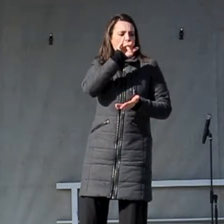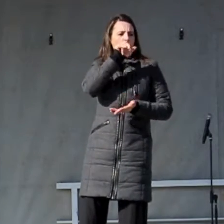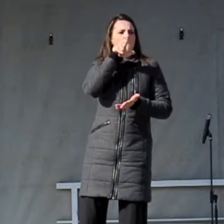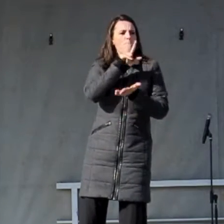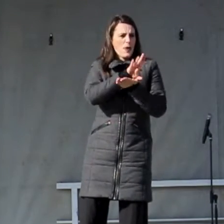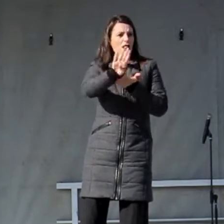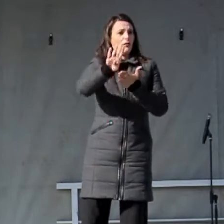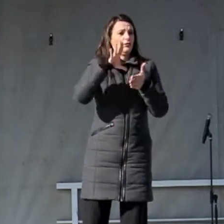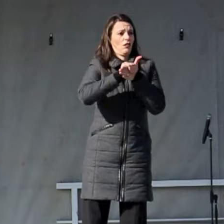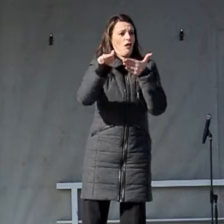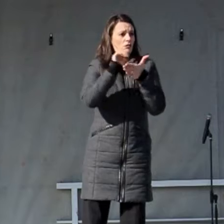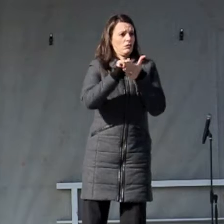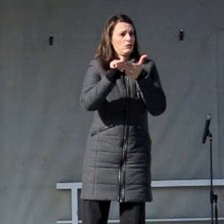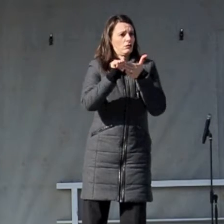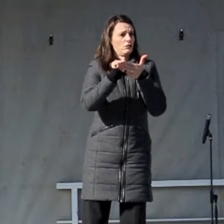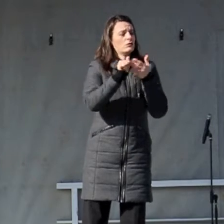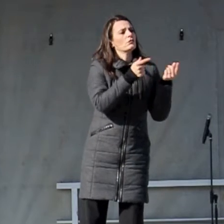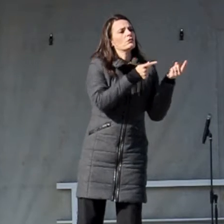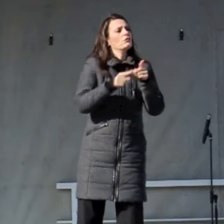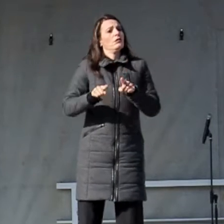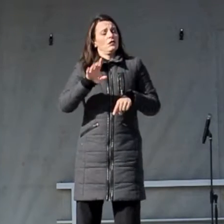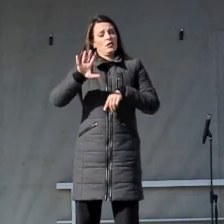On